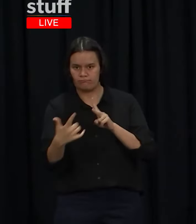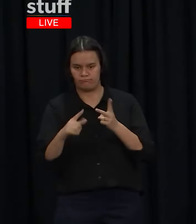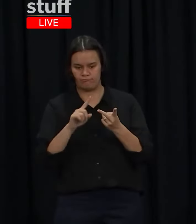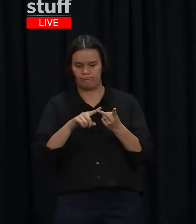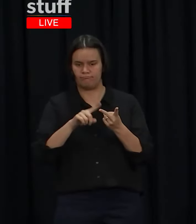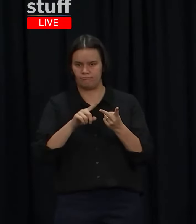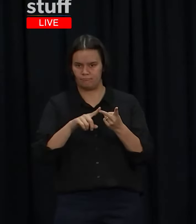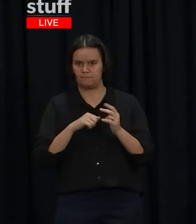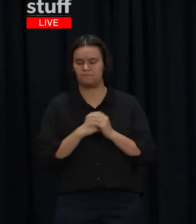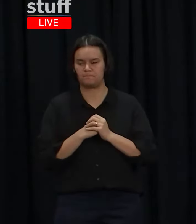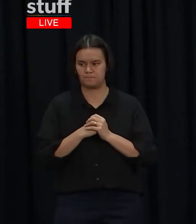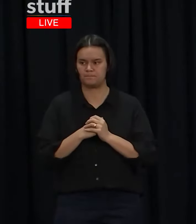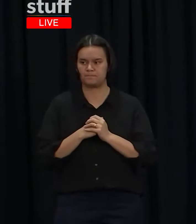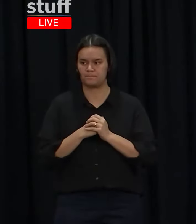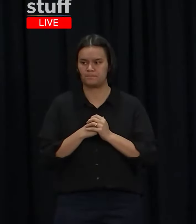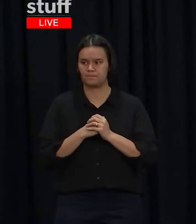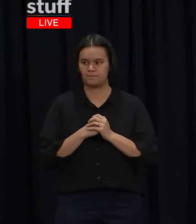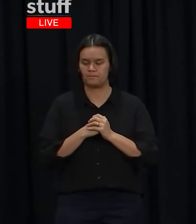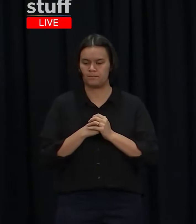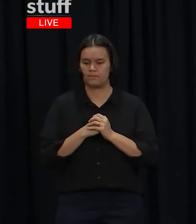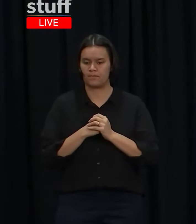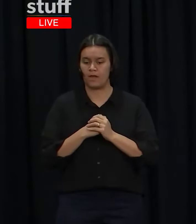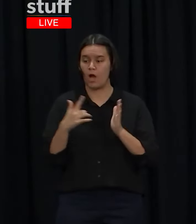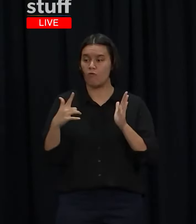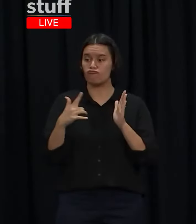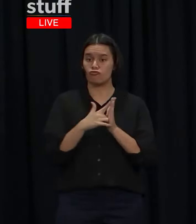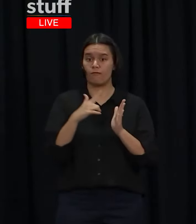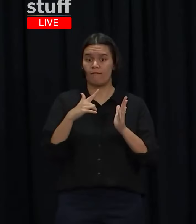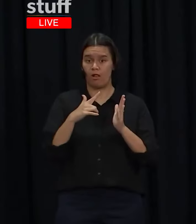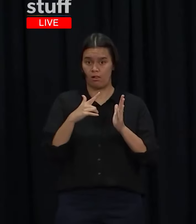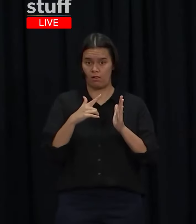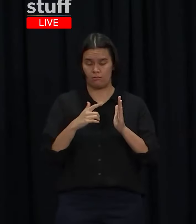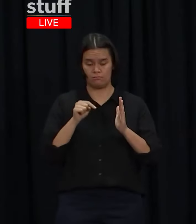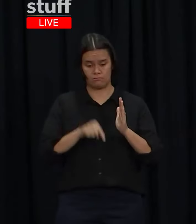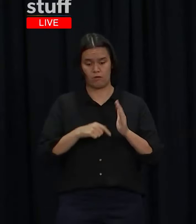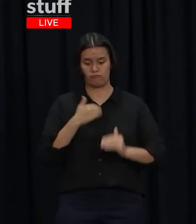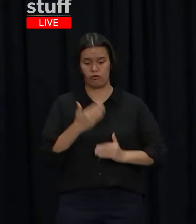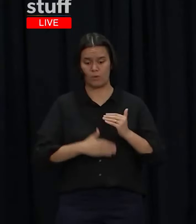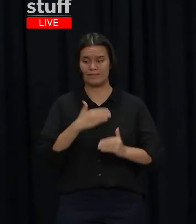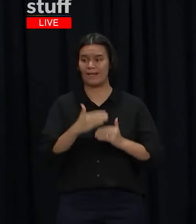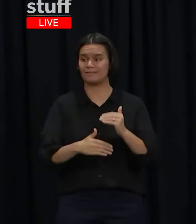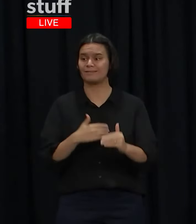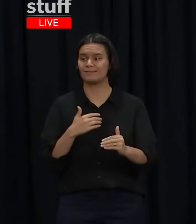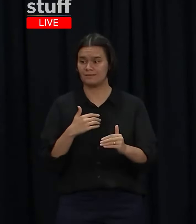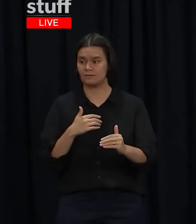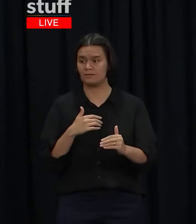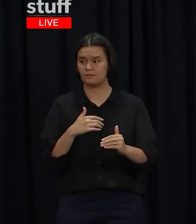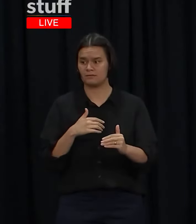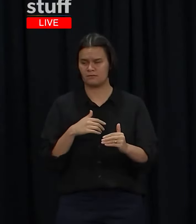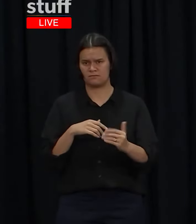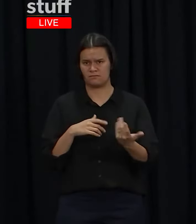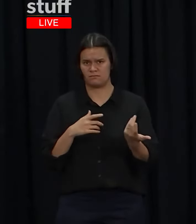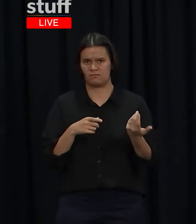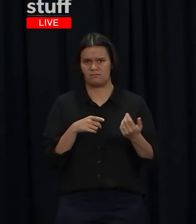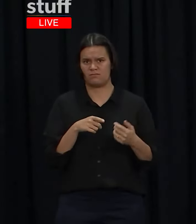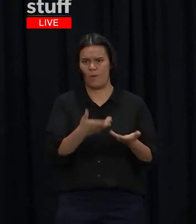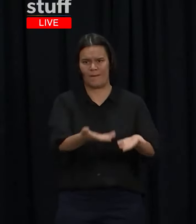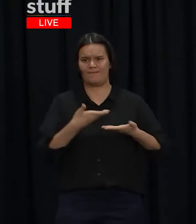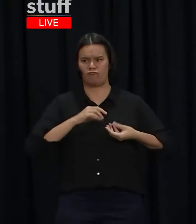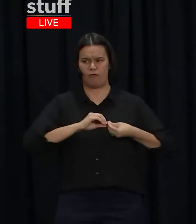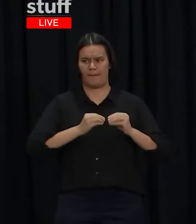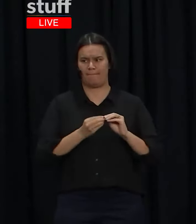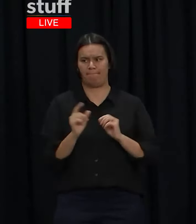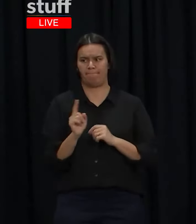contact with them to get that. But what I would say is the approval process is not a barrier to their use. We are reliant, as